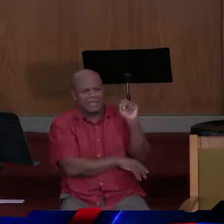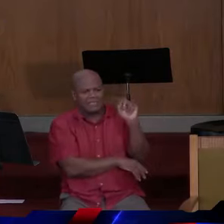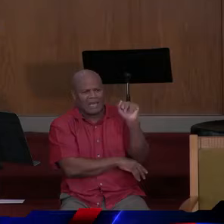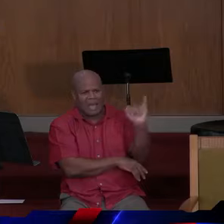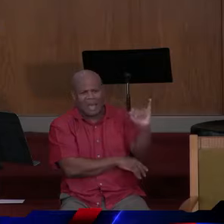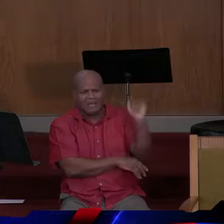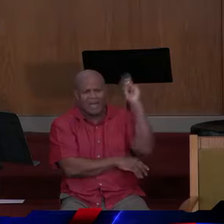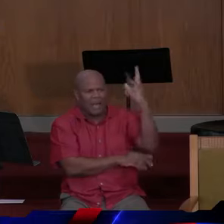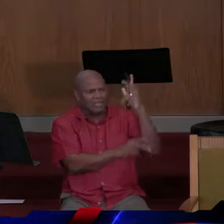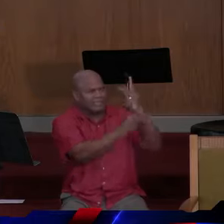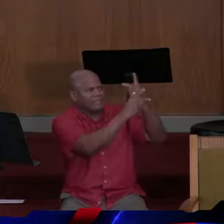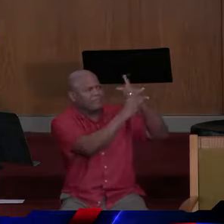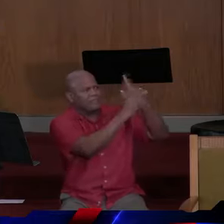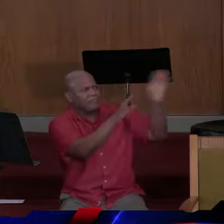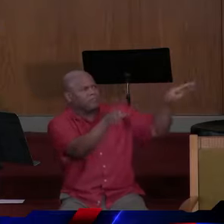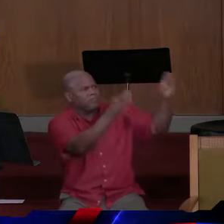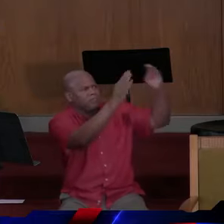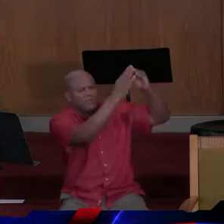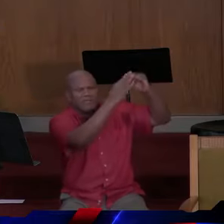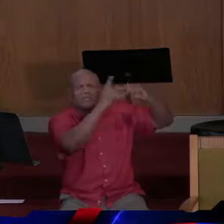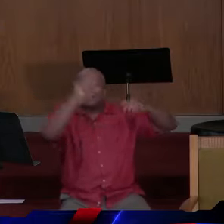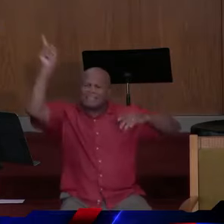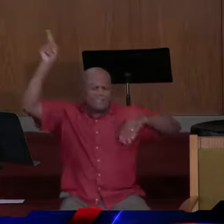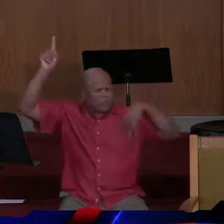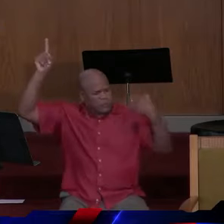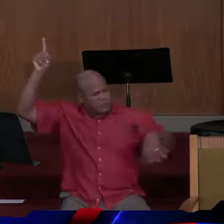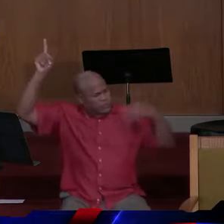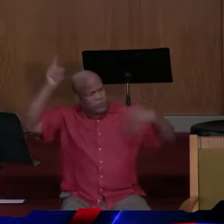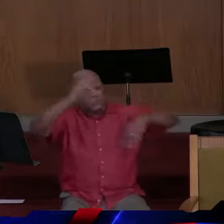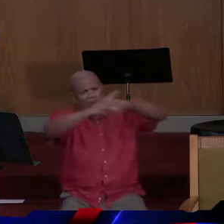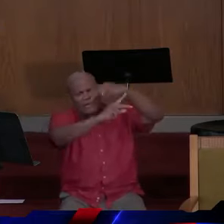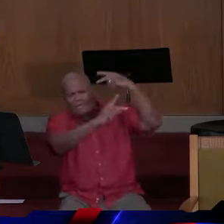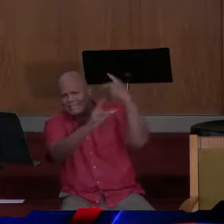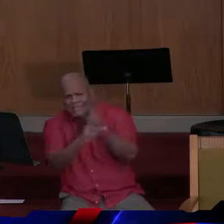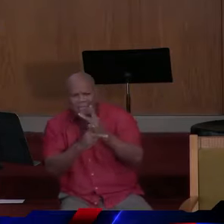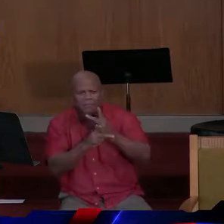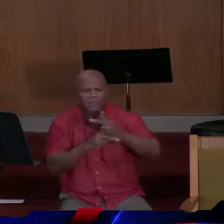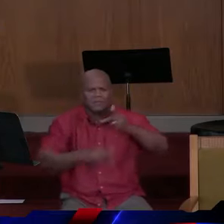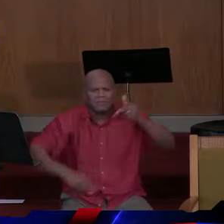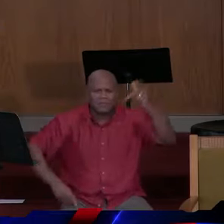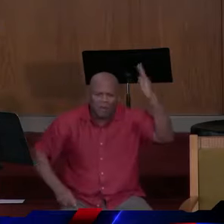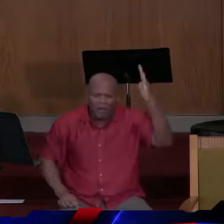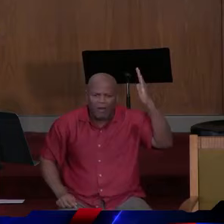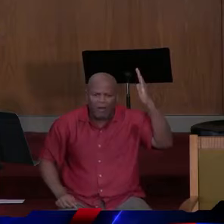kept him in the mountain. I tell you, he's a keeping God.